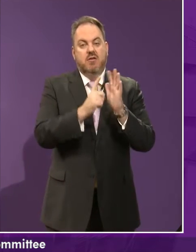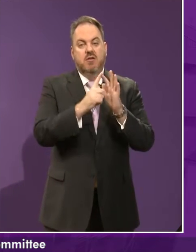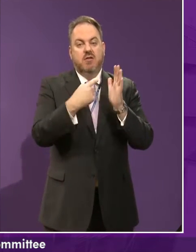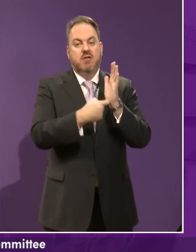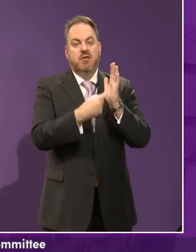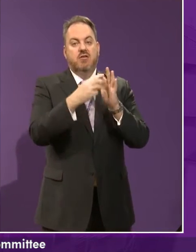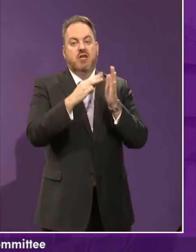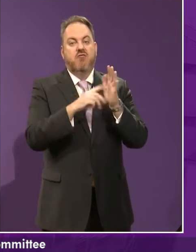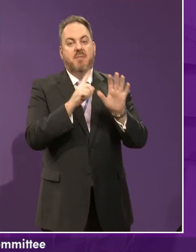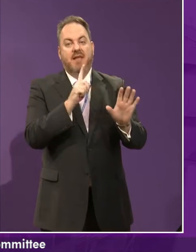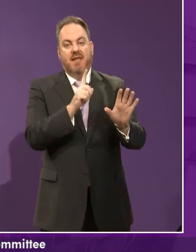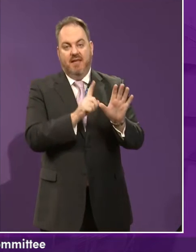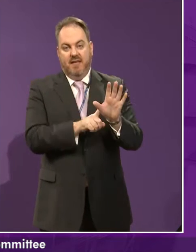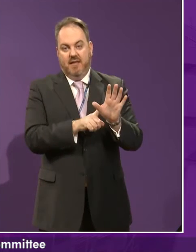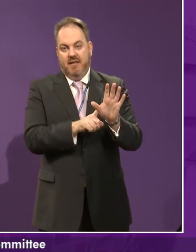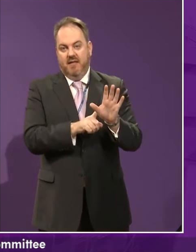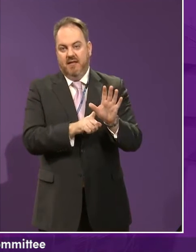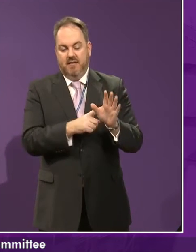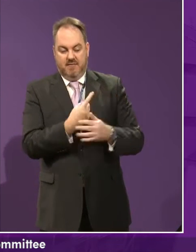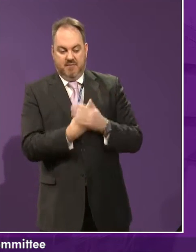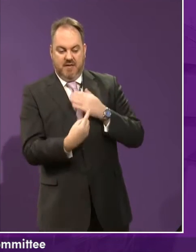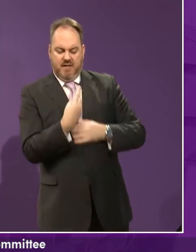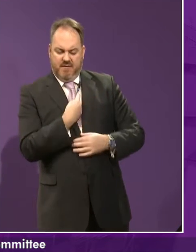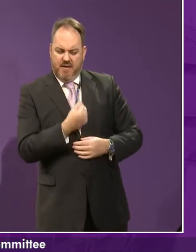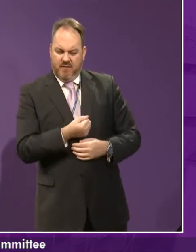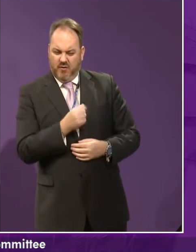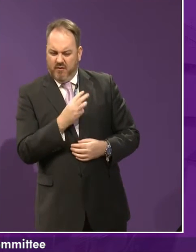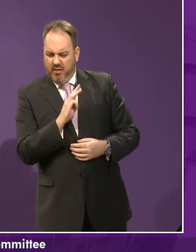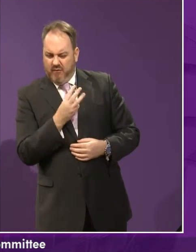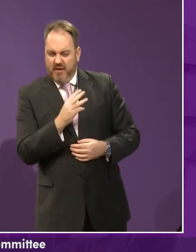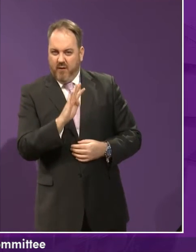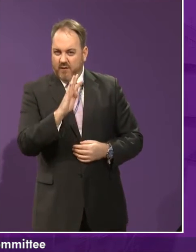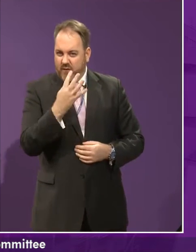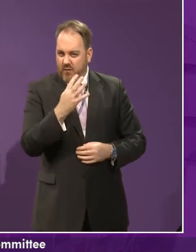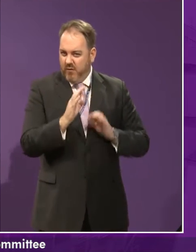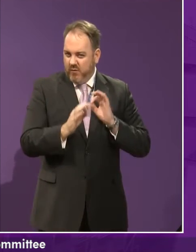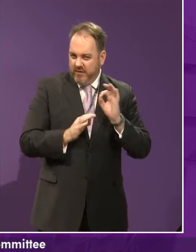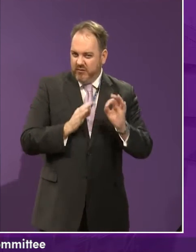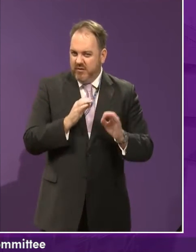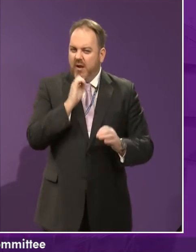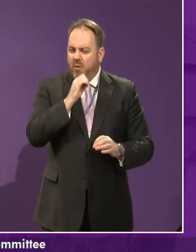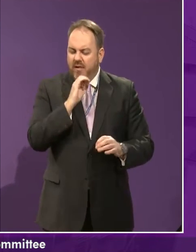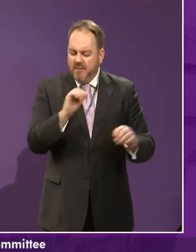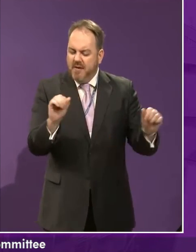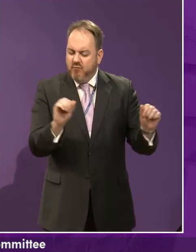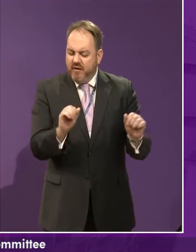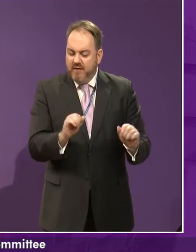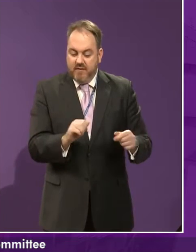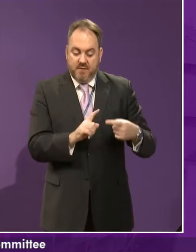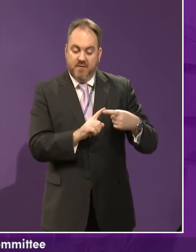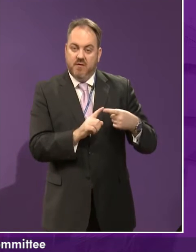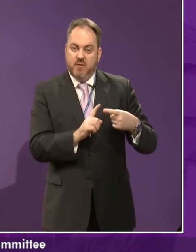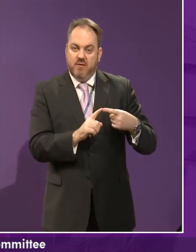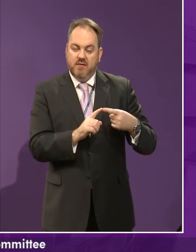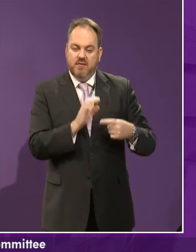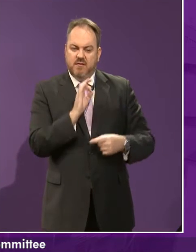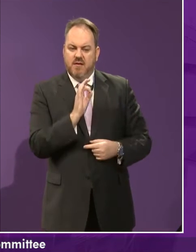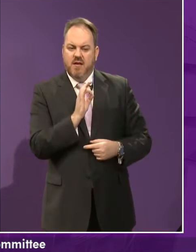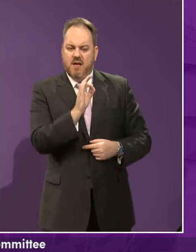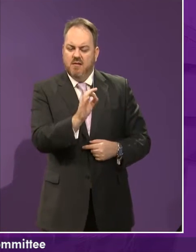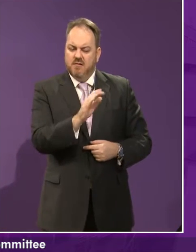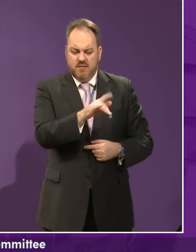got maybe just 3 or 4 questions, if that's okay. I'll keep them brief. The first one is picking up that final point